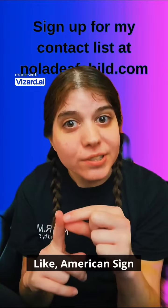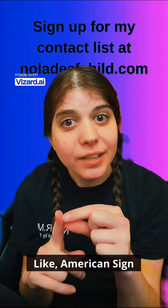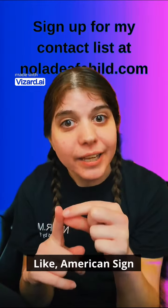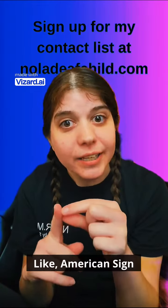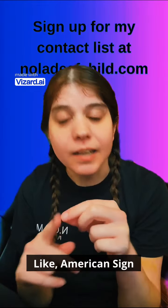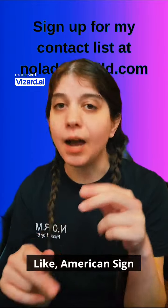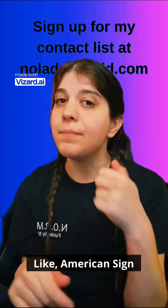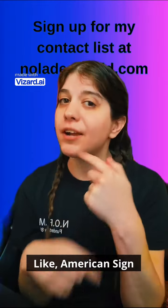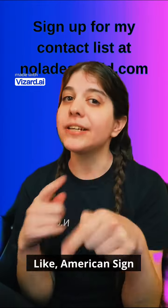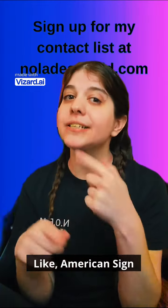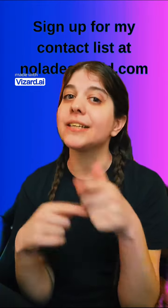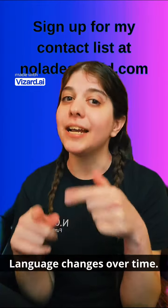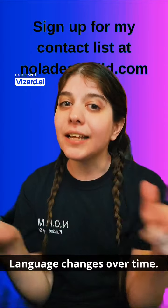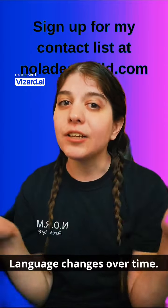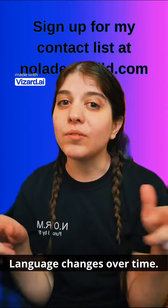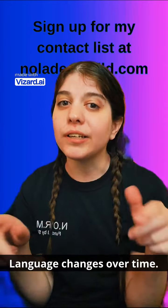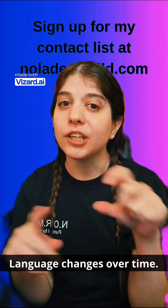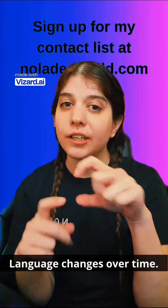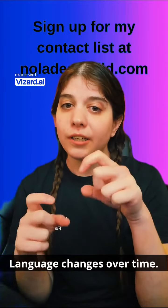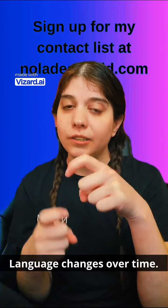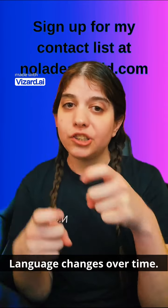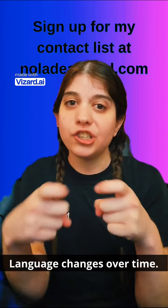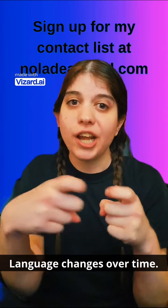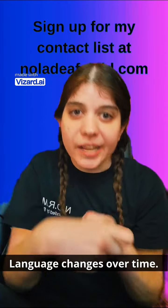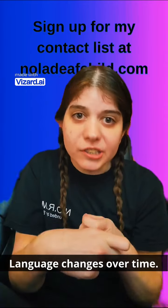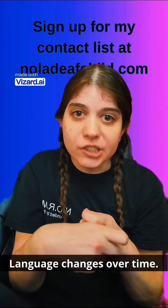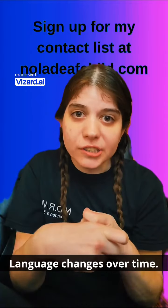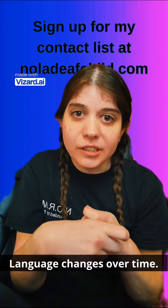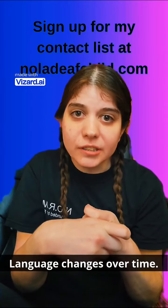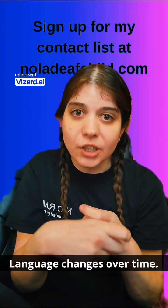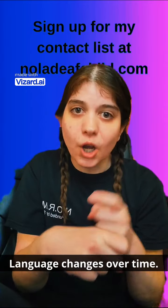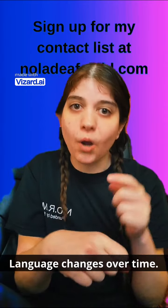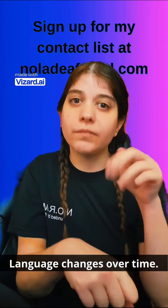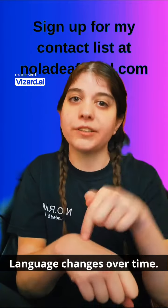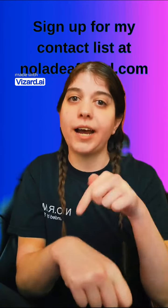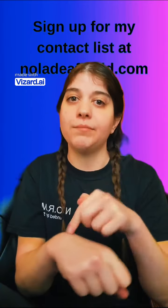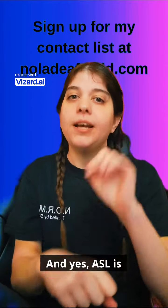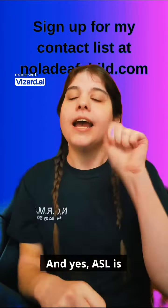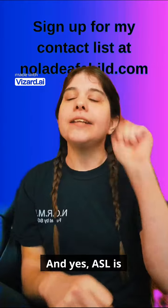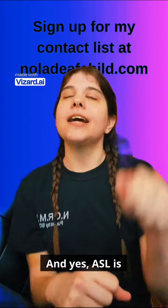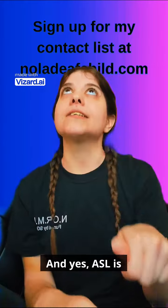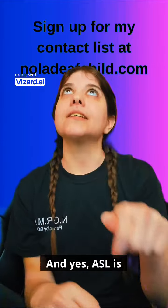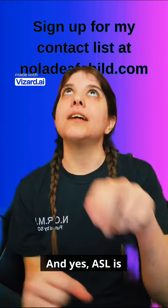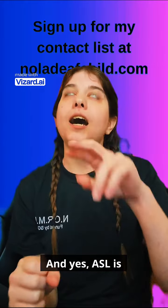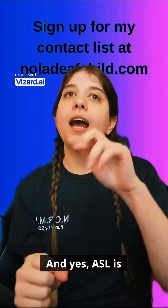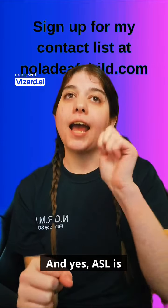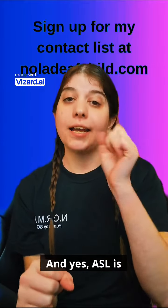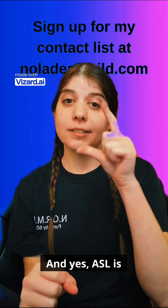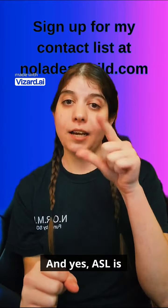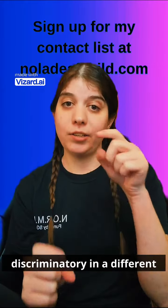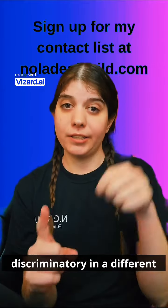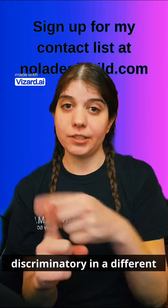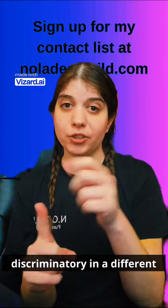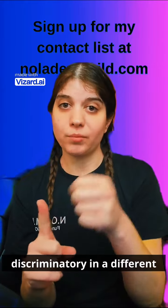Like, American Sign Language changes over time. And yes, ASL is discriminatory